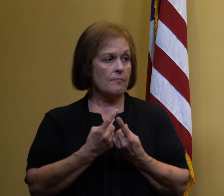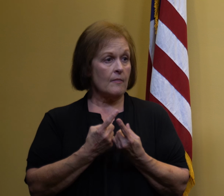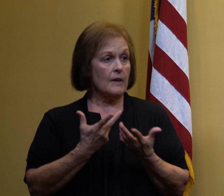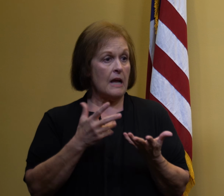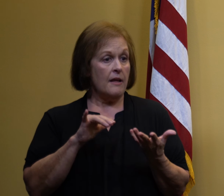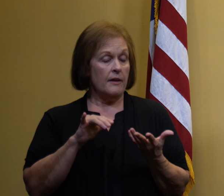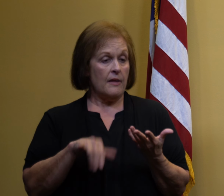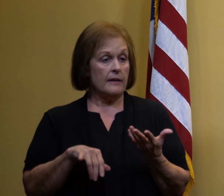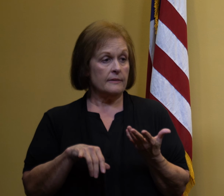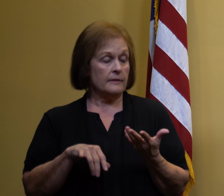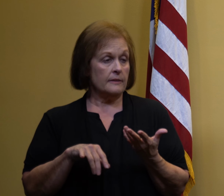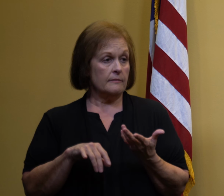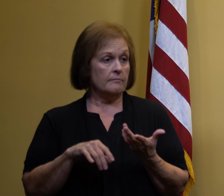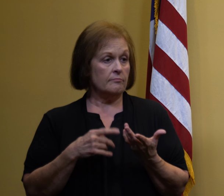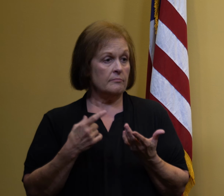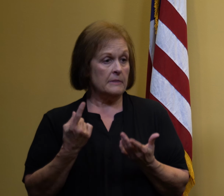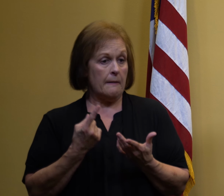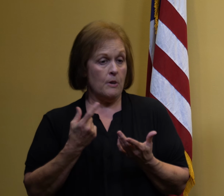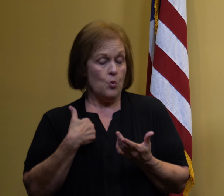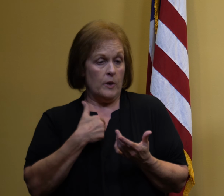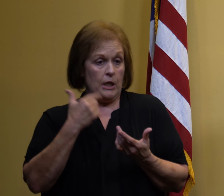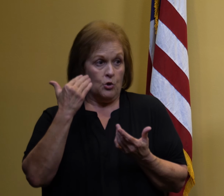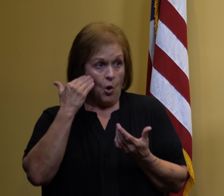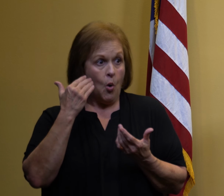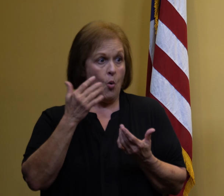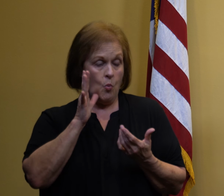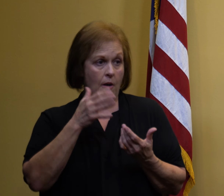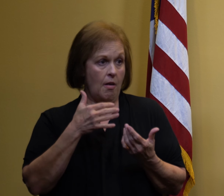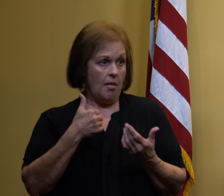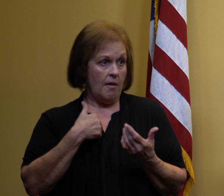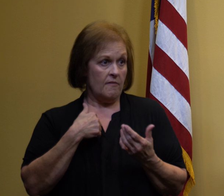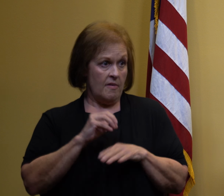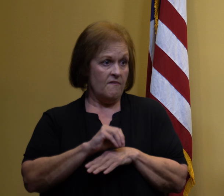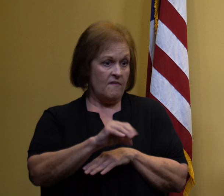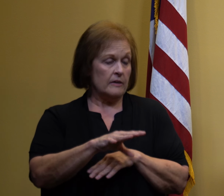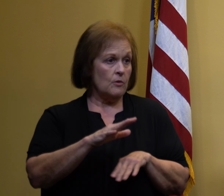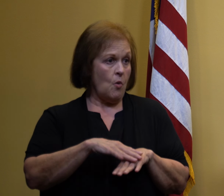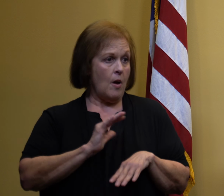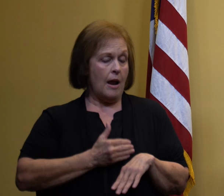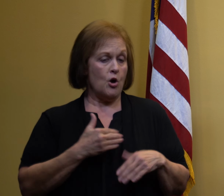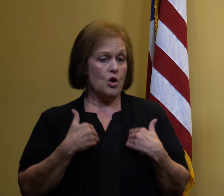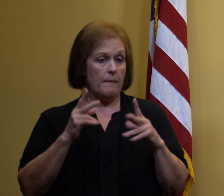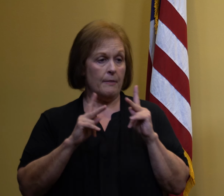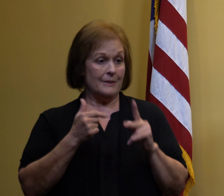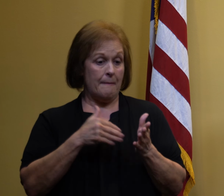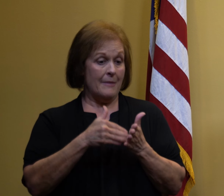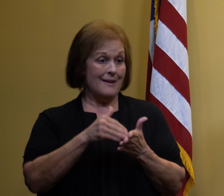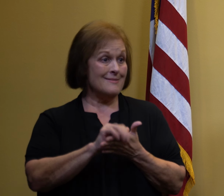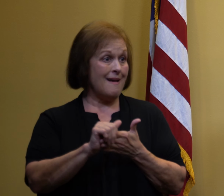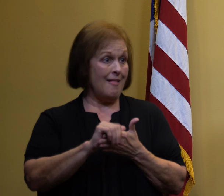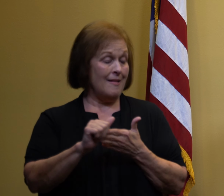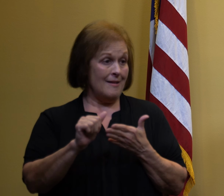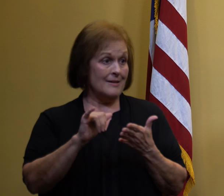This is something that we know will have an immediate impact on our young people. $10 million, it's